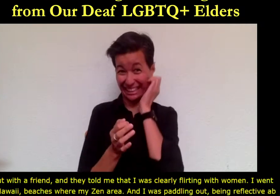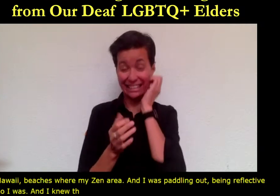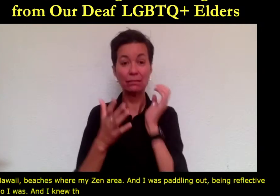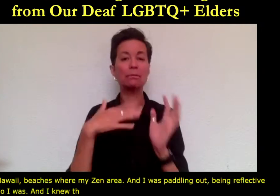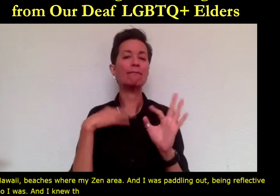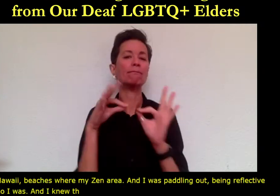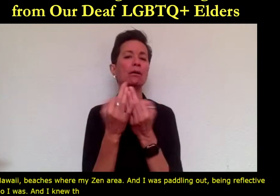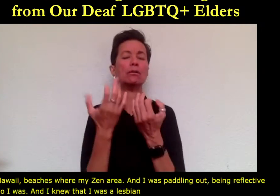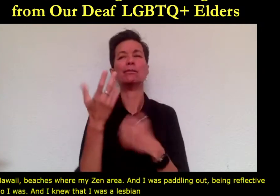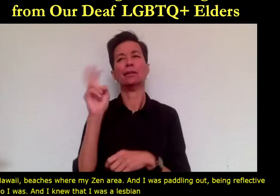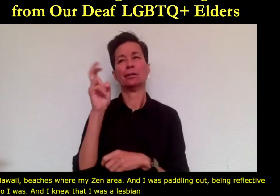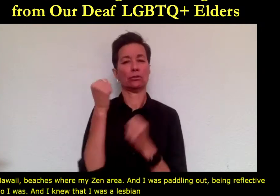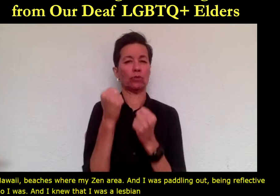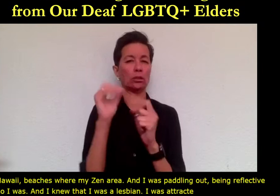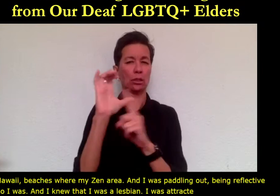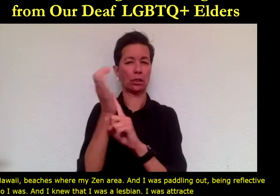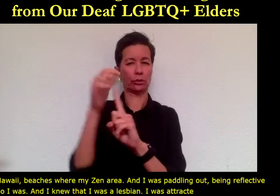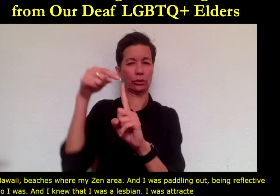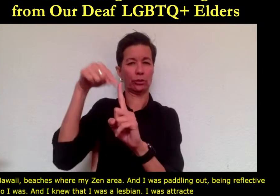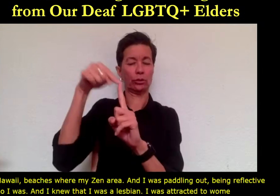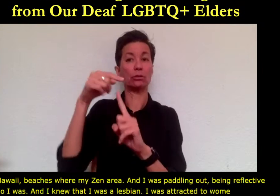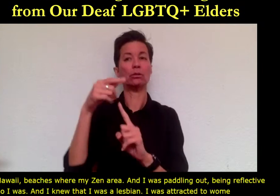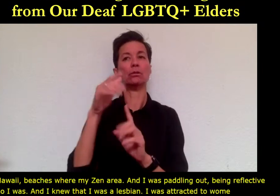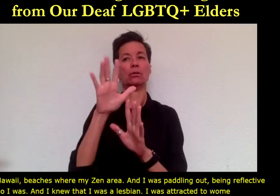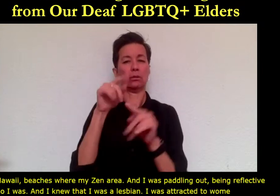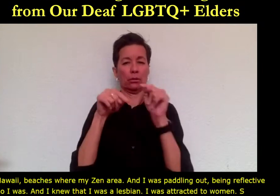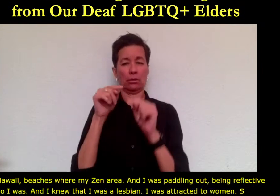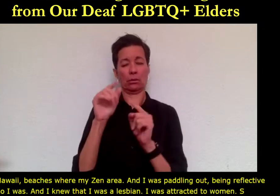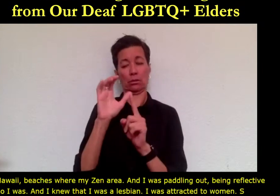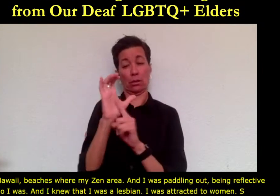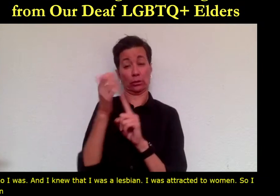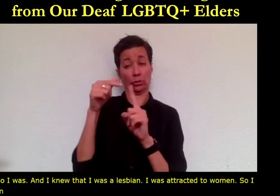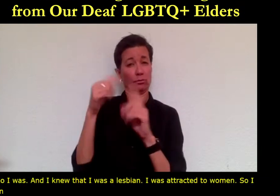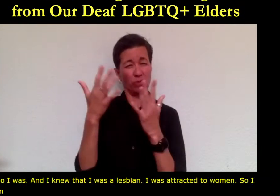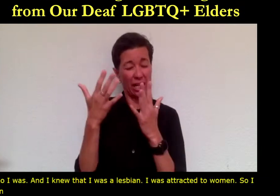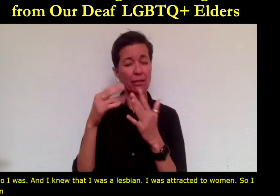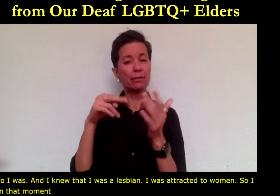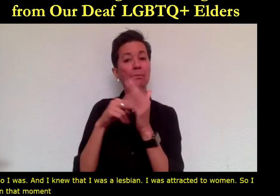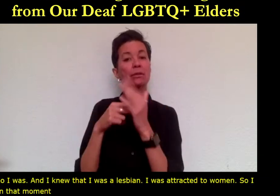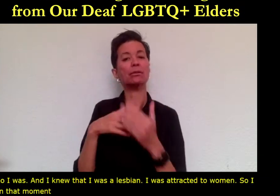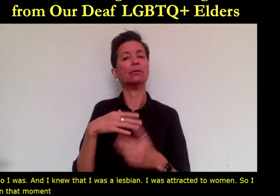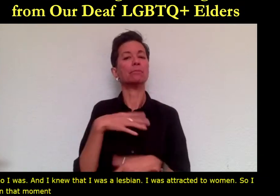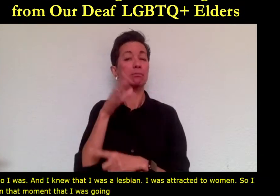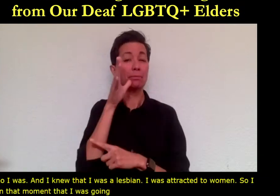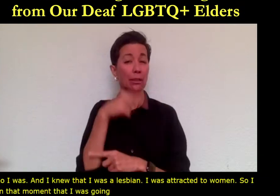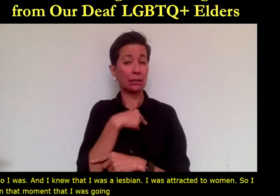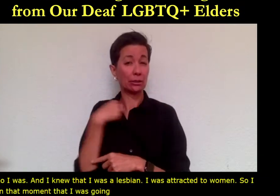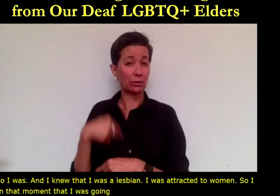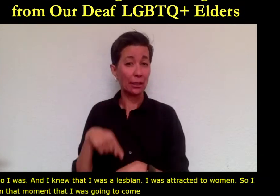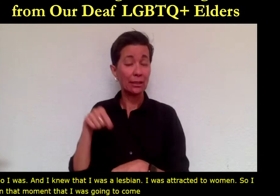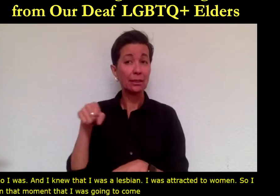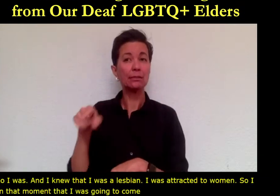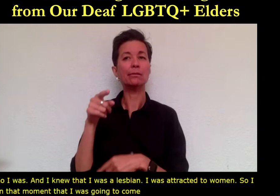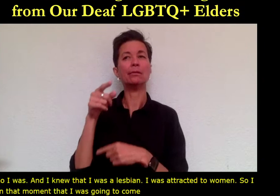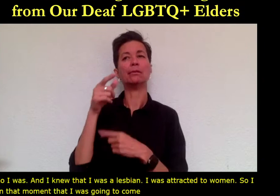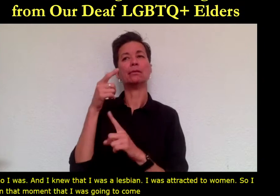i wasn't sure how i was going come out to my family the we had a strong culture and which um